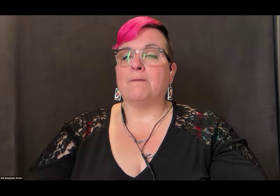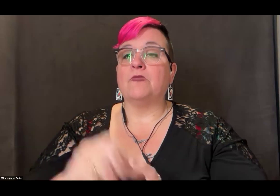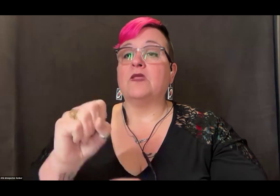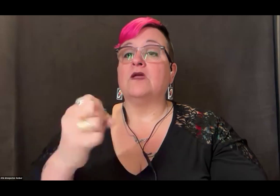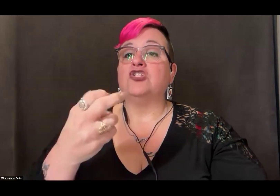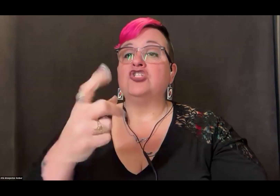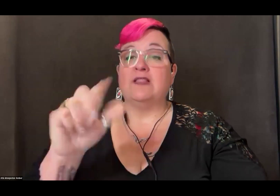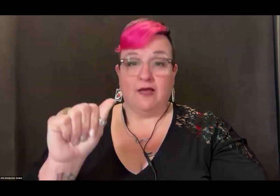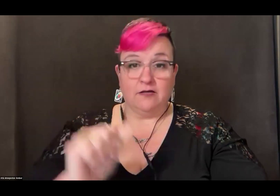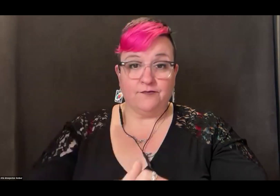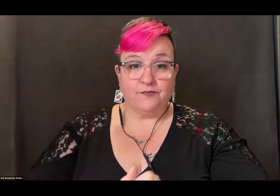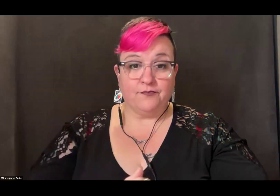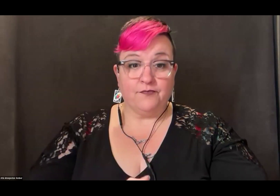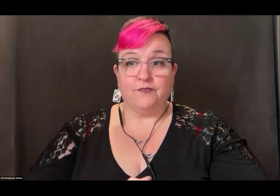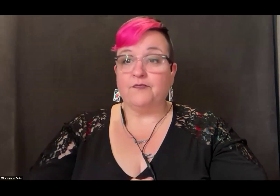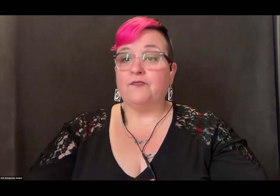Sheila.